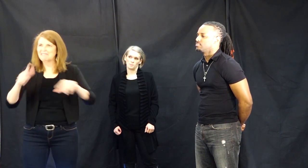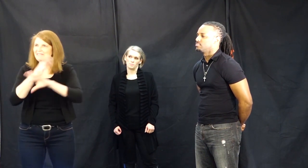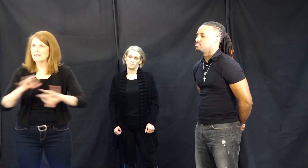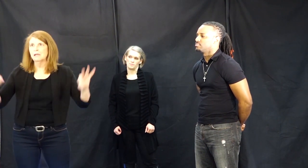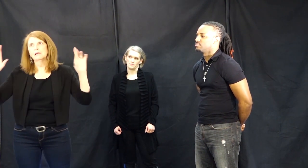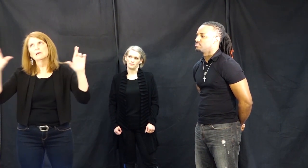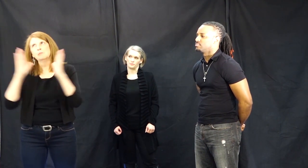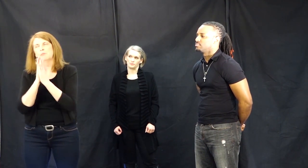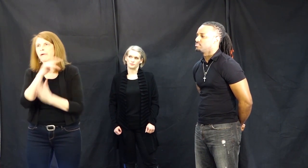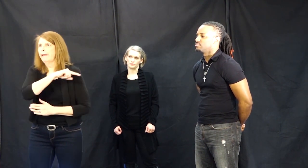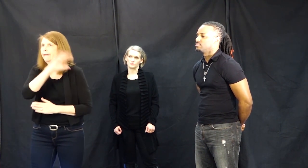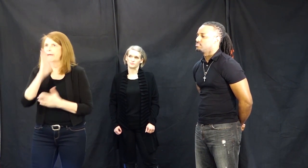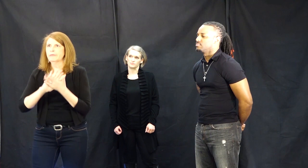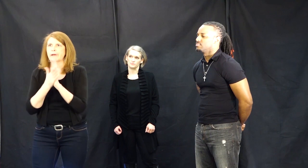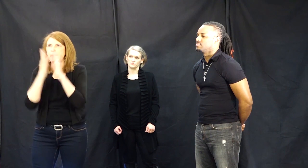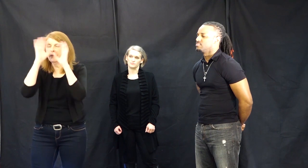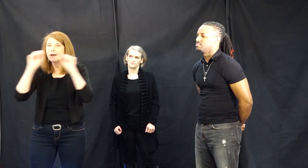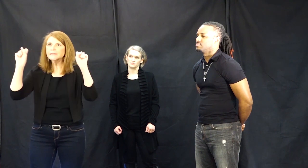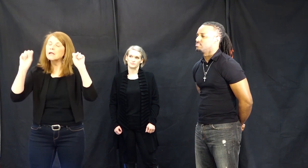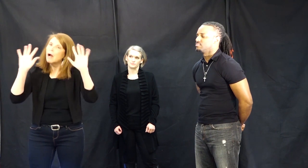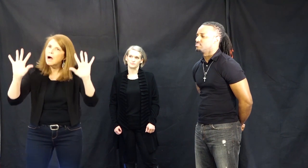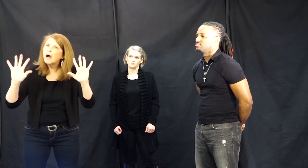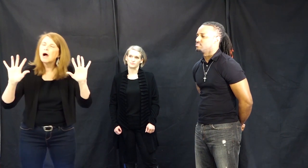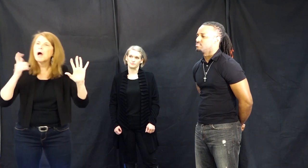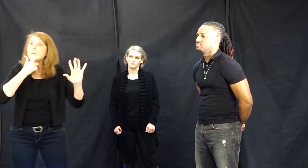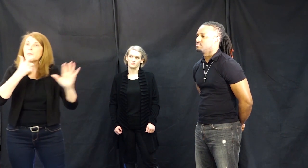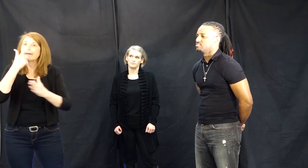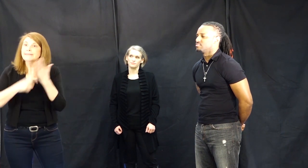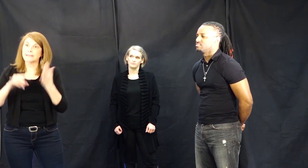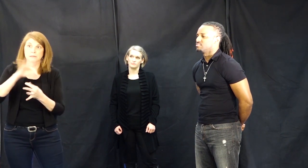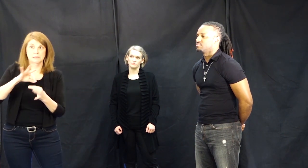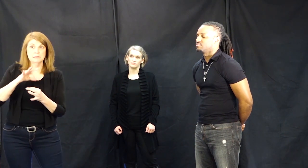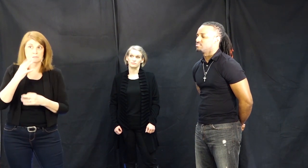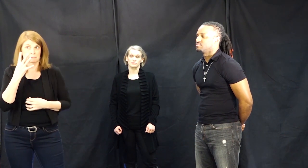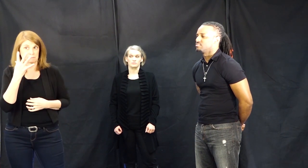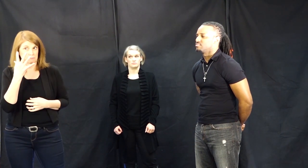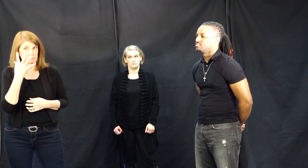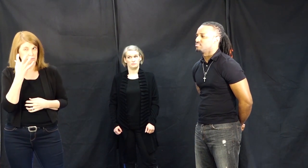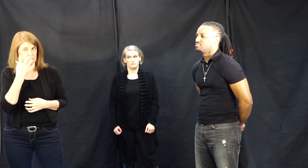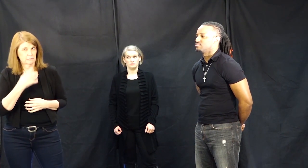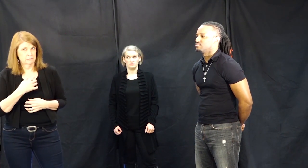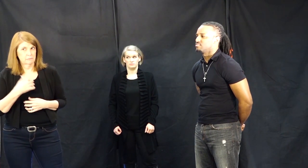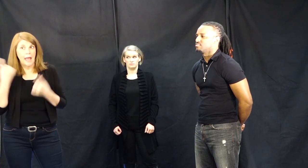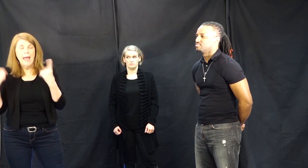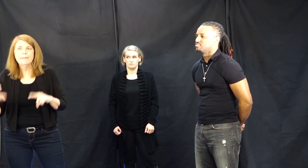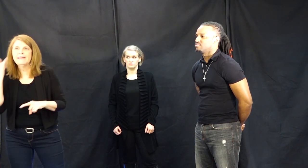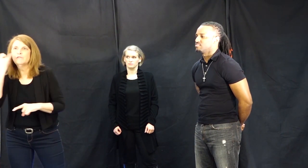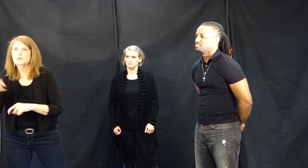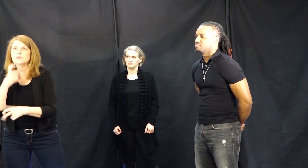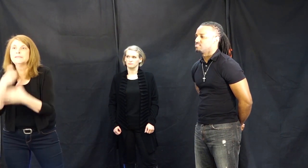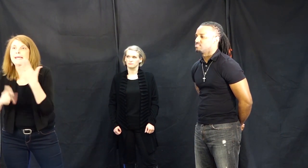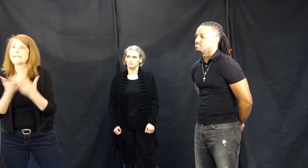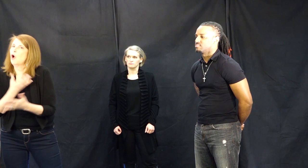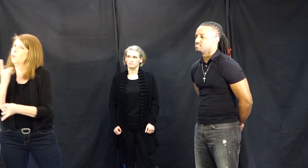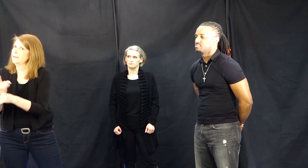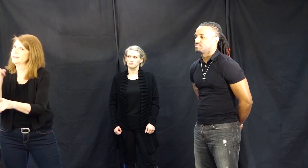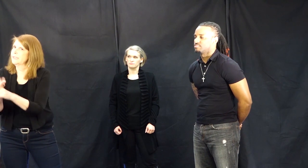see Hamilton's candidacy. Look, when Britain taxed our tea, we got frisky. Imagine what gon' happen when you try to tax our